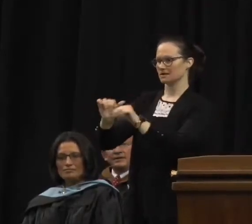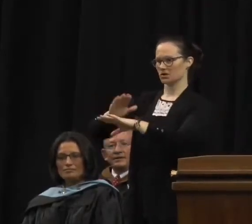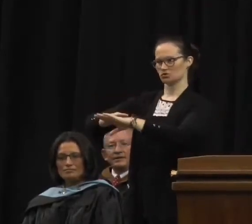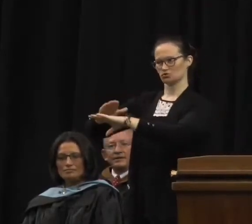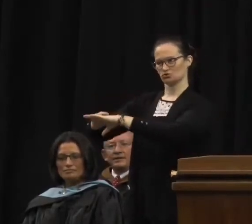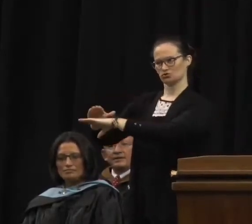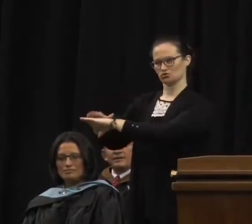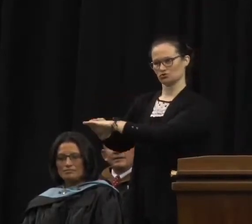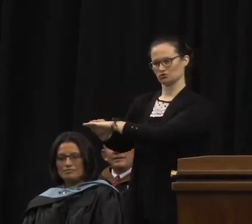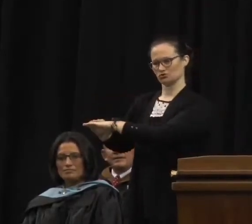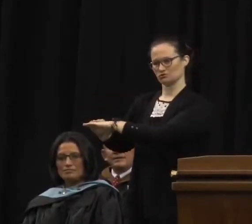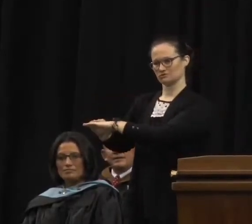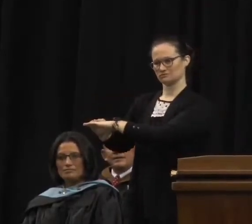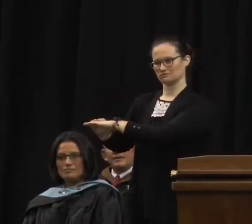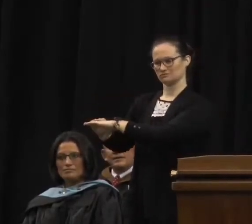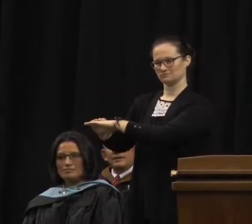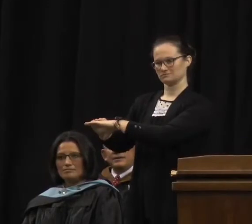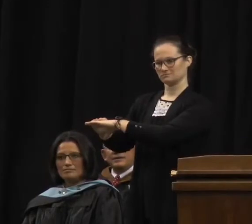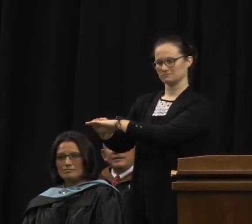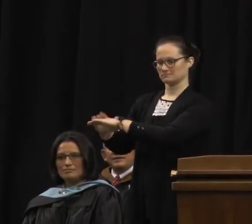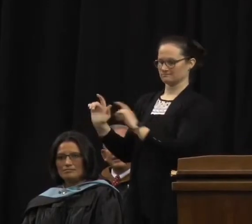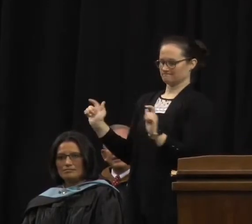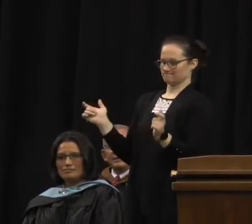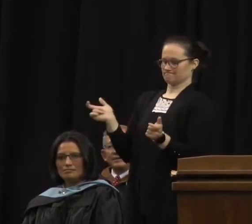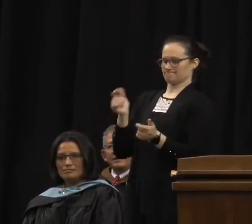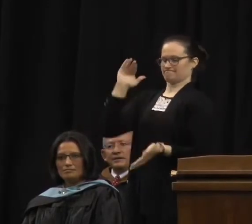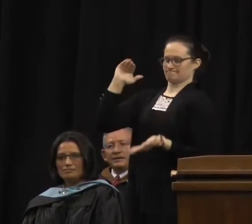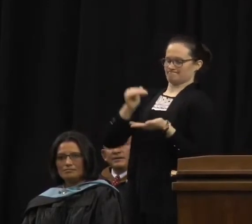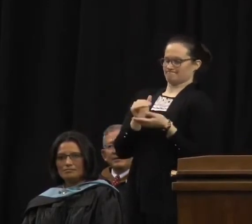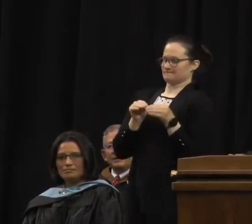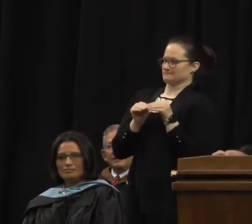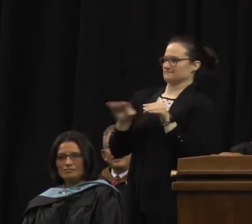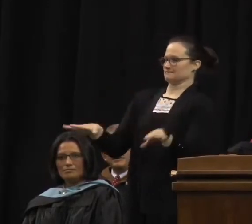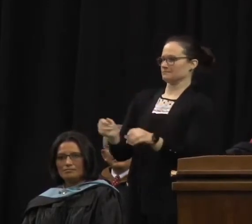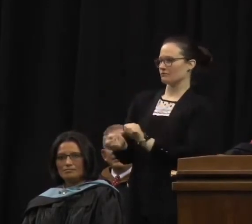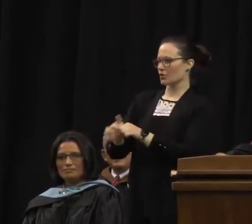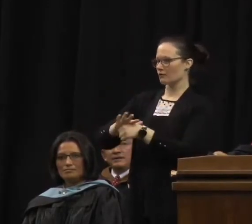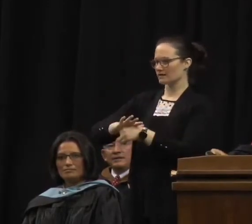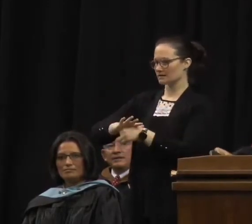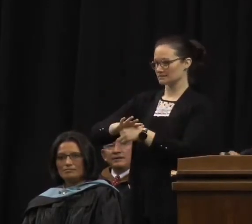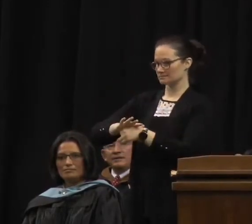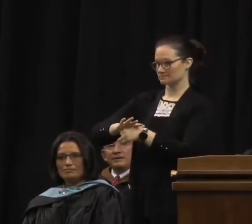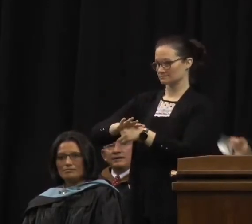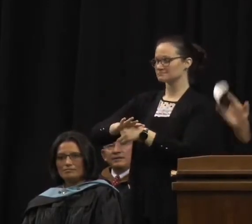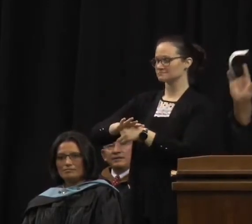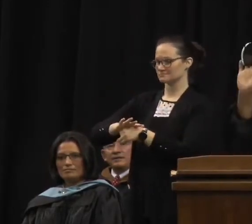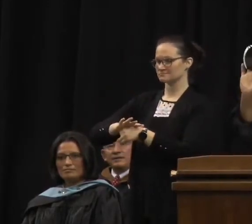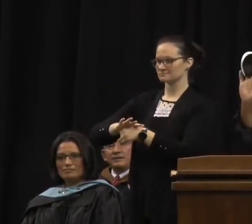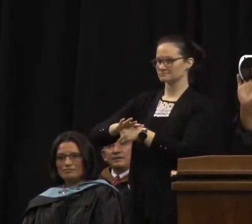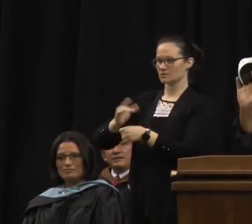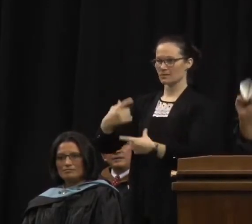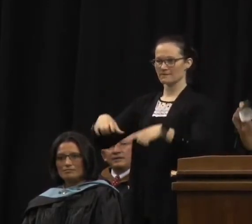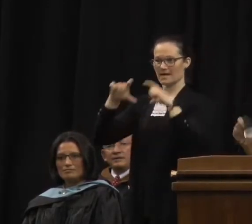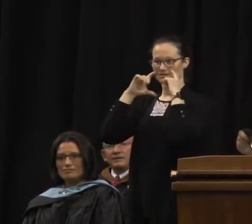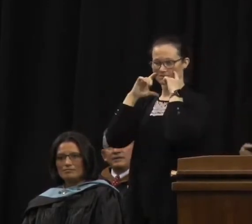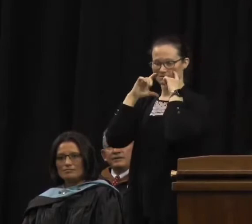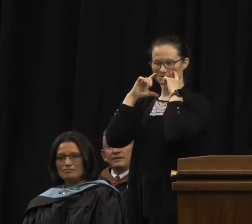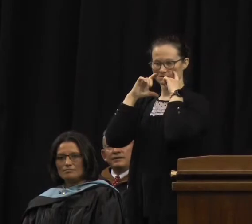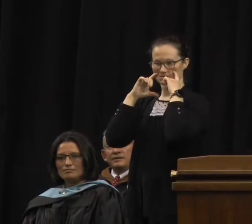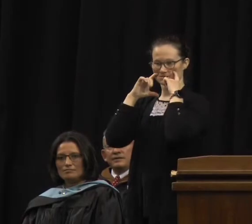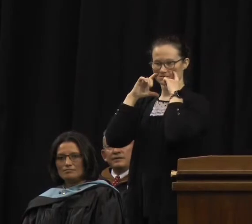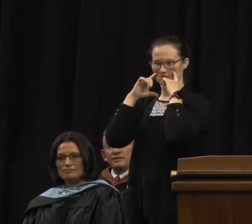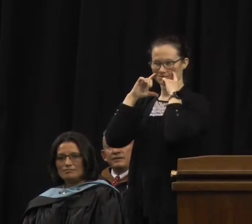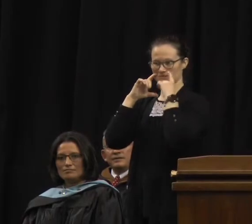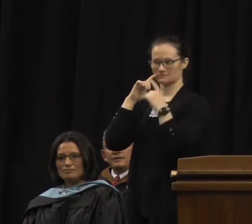cautious about limiting the spread of COVID-19. As a result, we have masks and